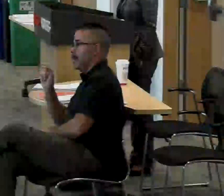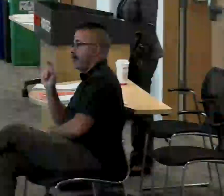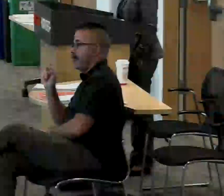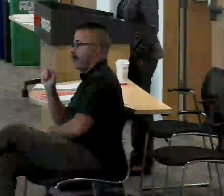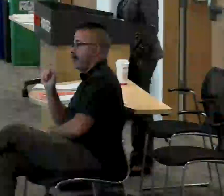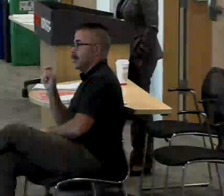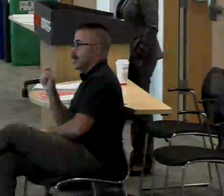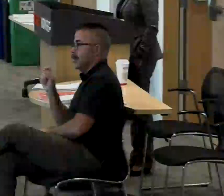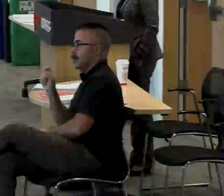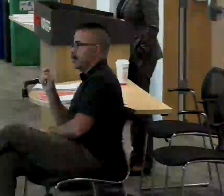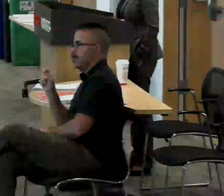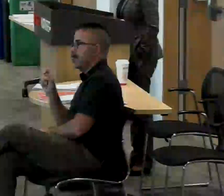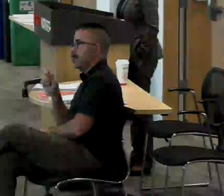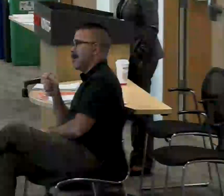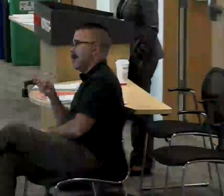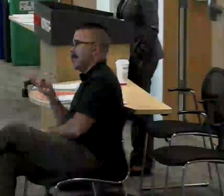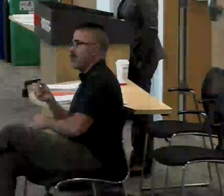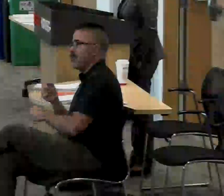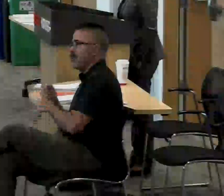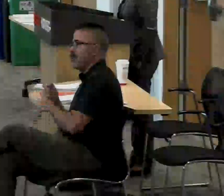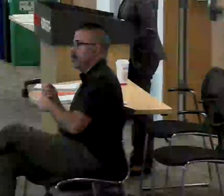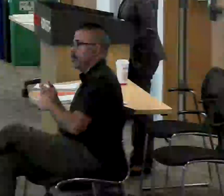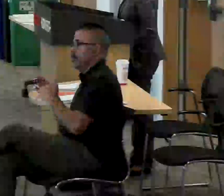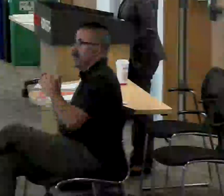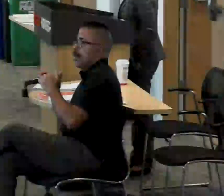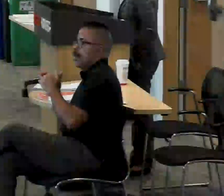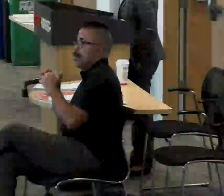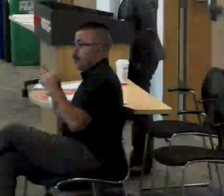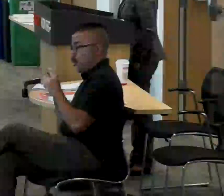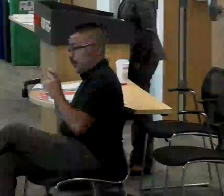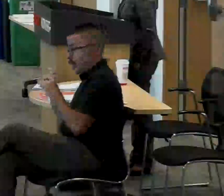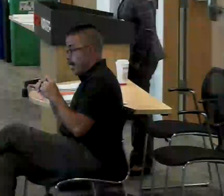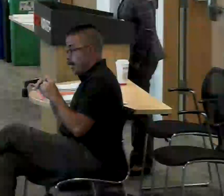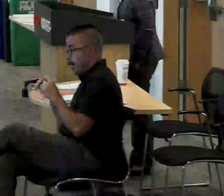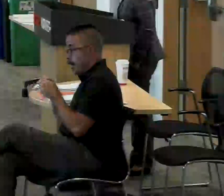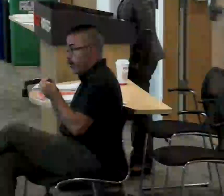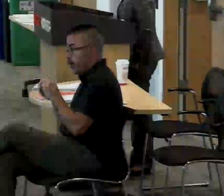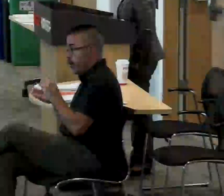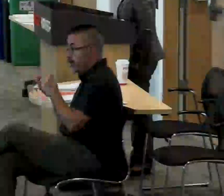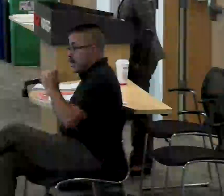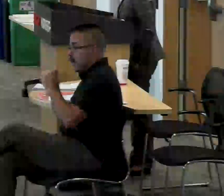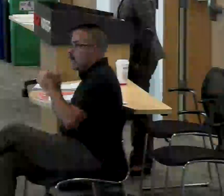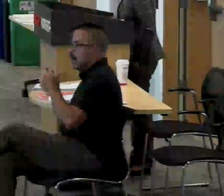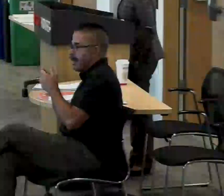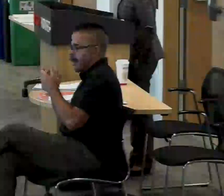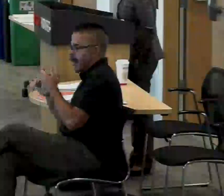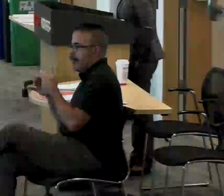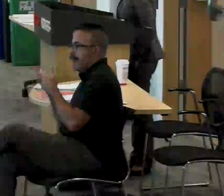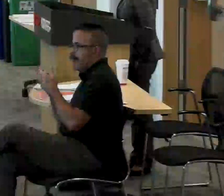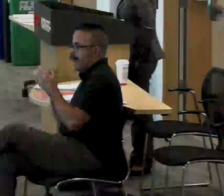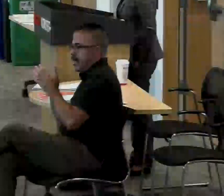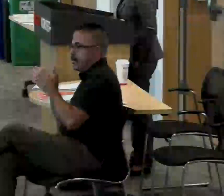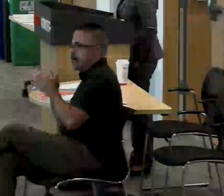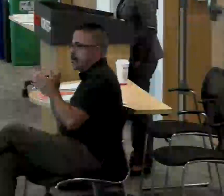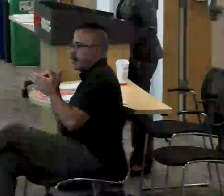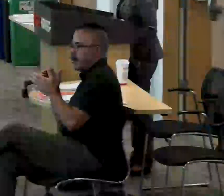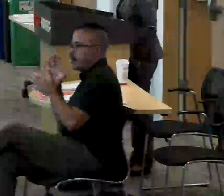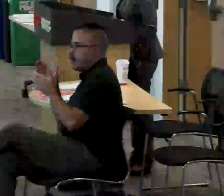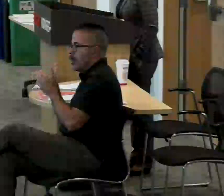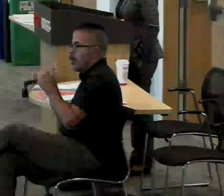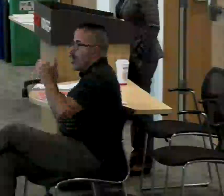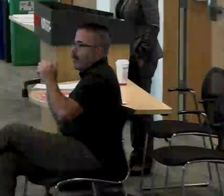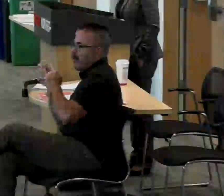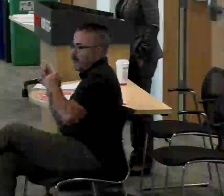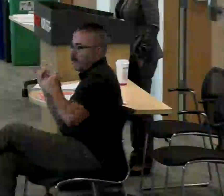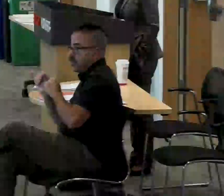typically goes up every few years. So when that does go up again, the annual contribution limit will go up as well. I should note here that with the